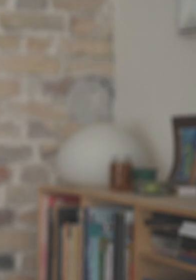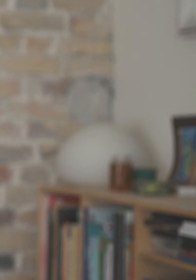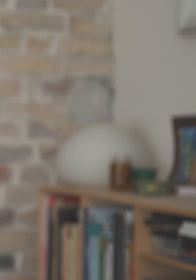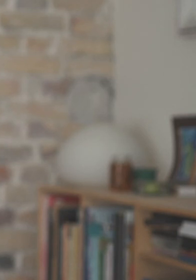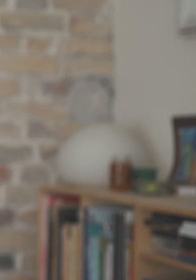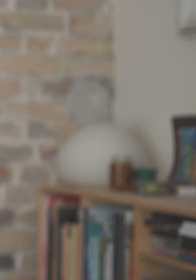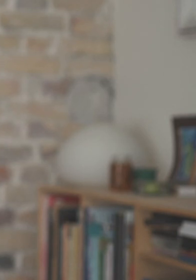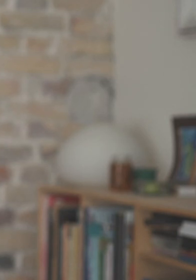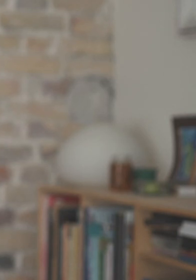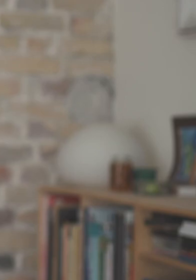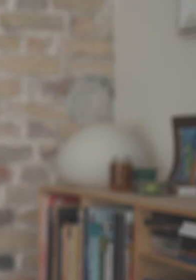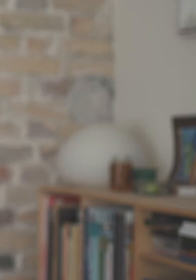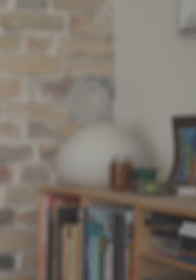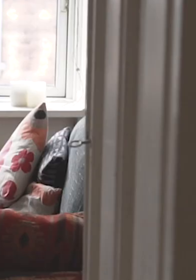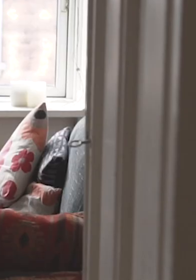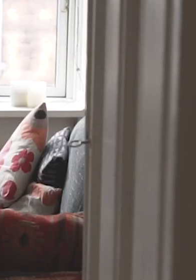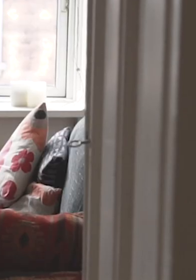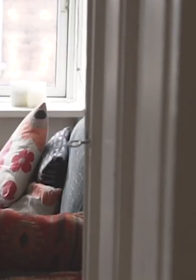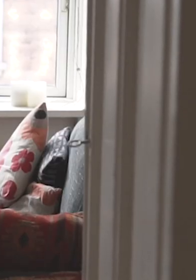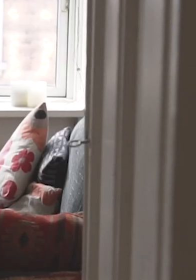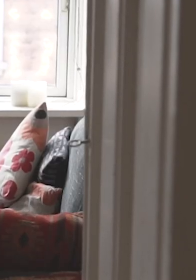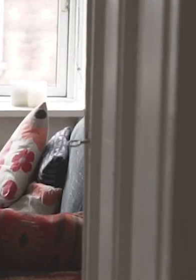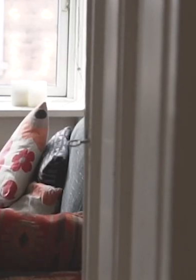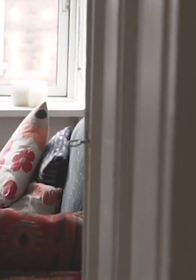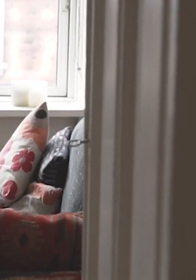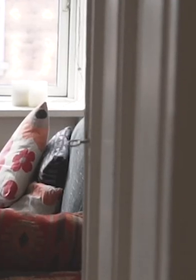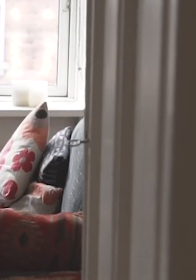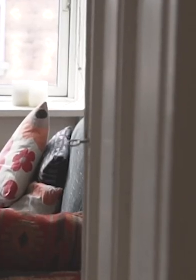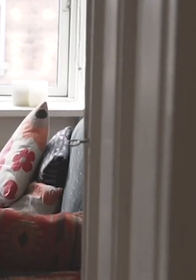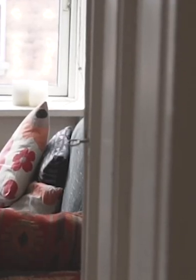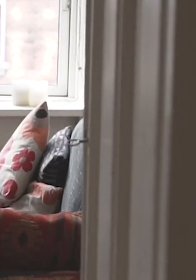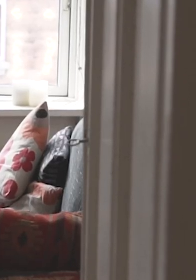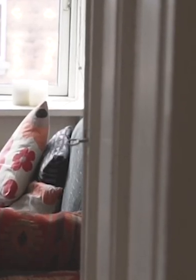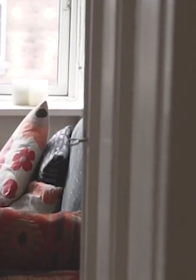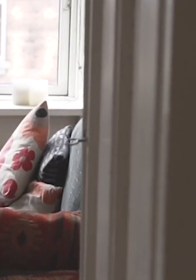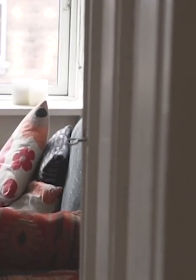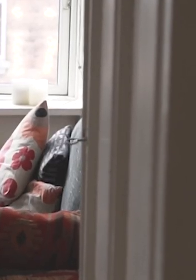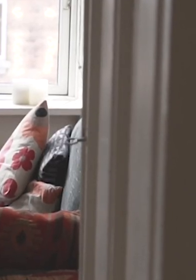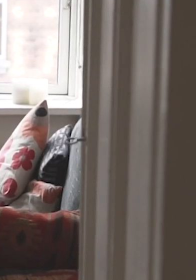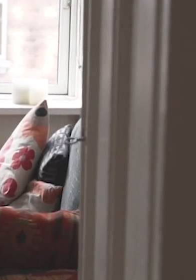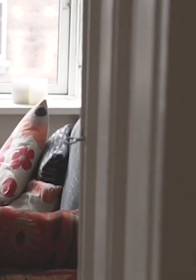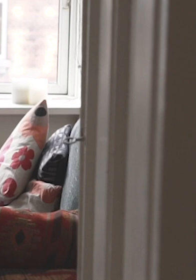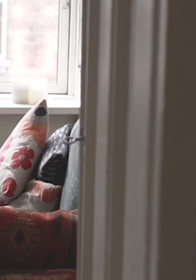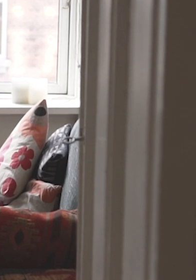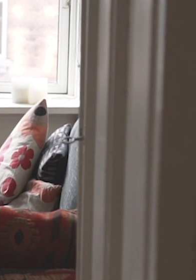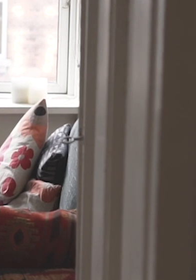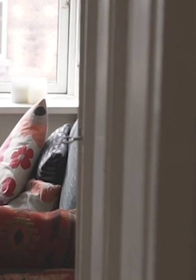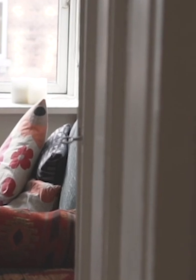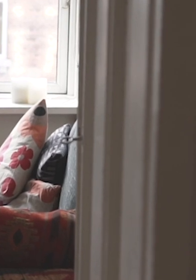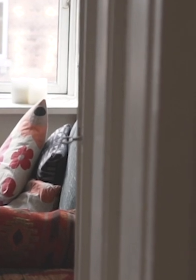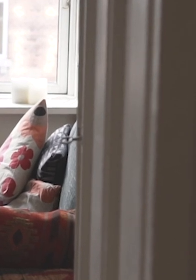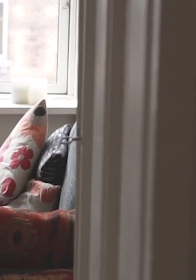strength because of vulnerability. I'd really love to be a performer and to have that as a